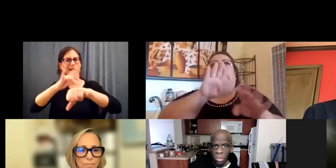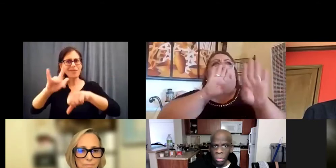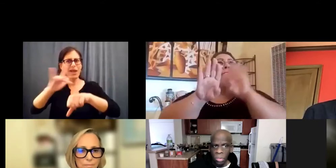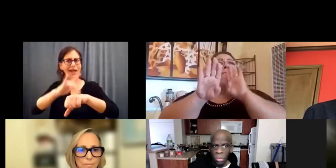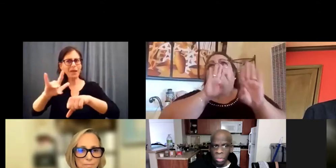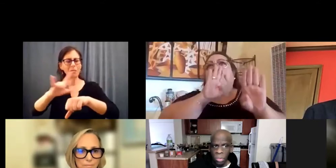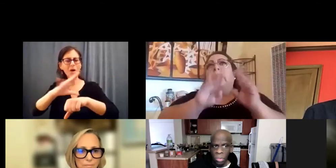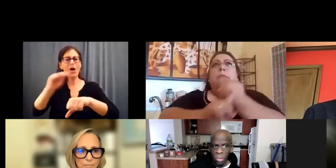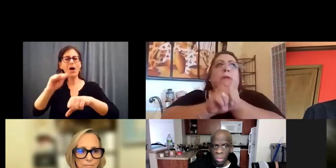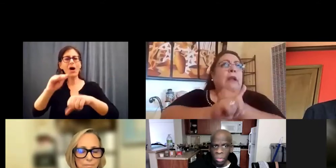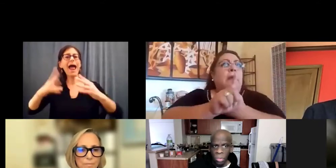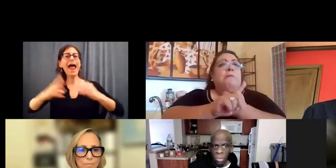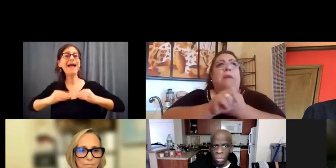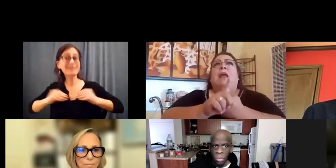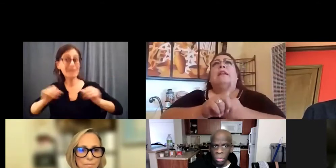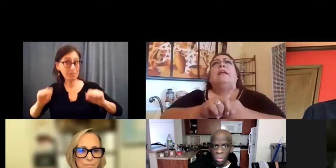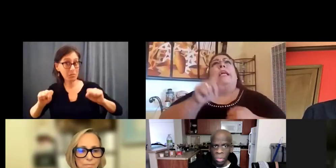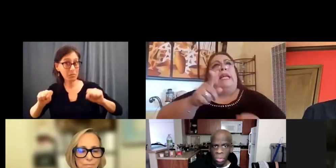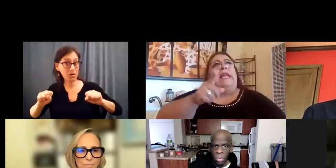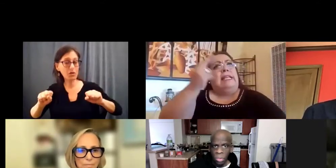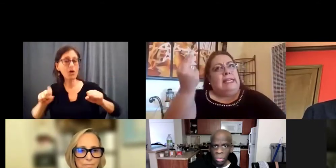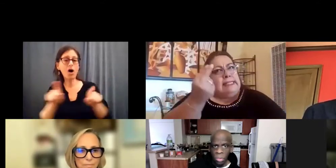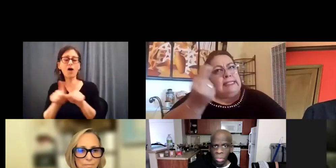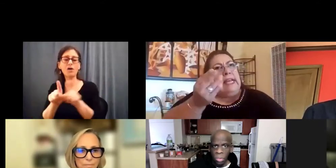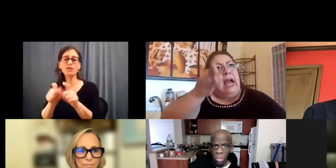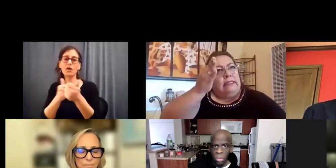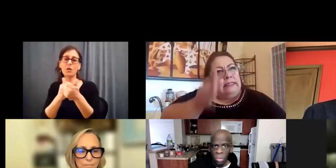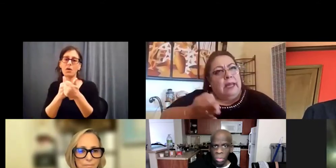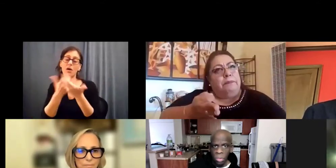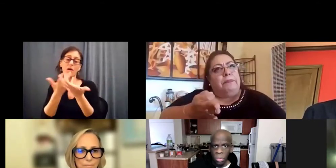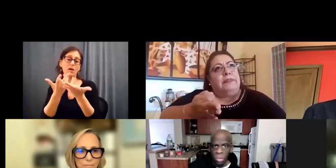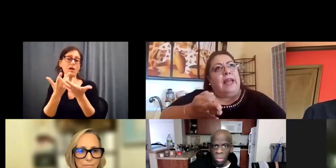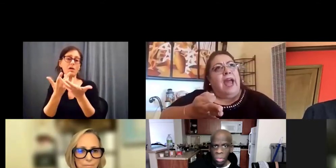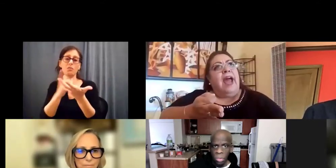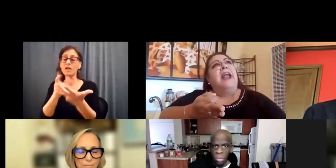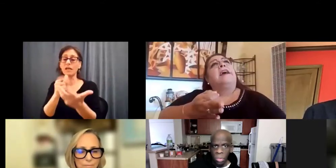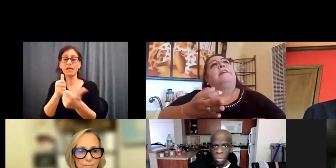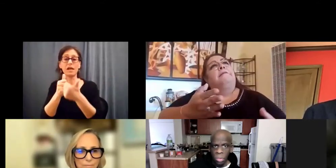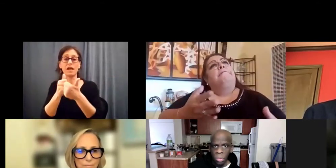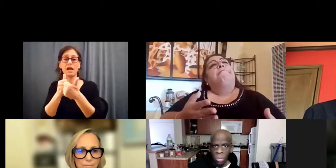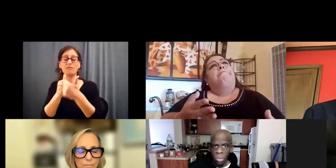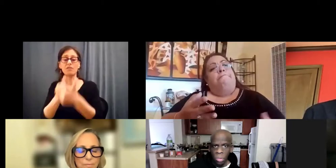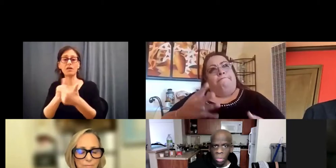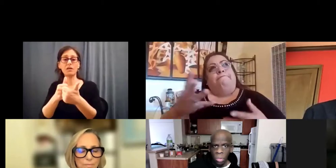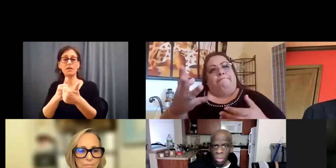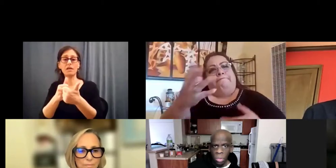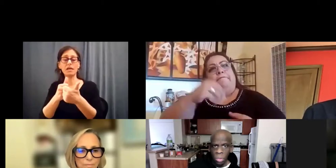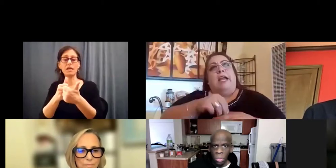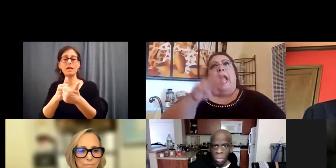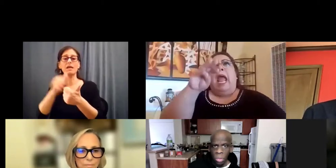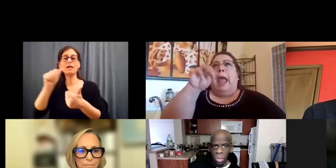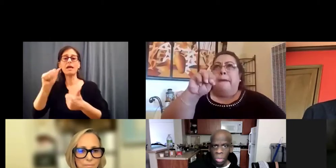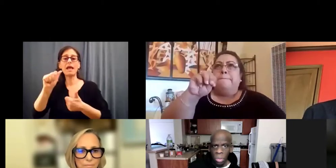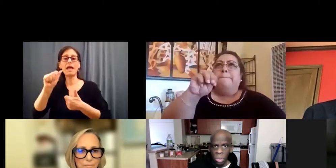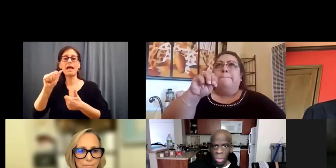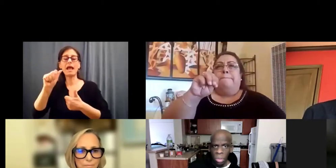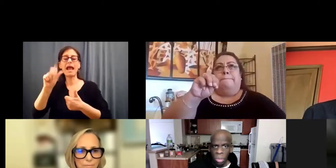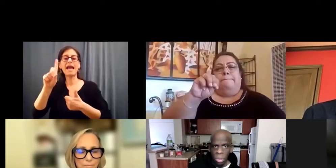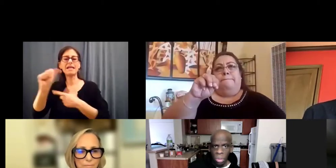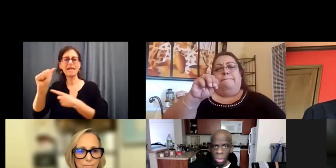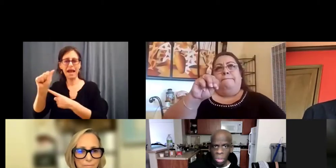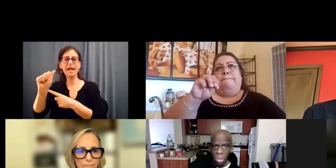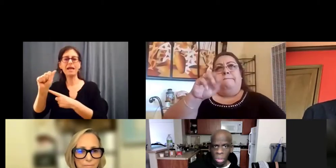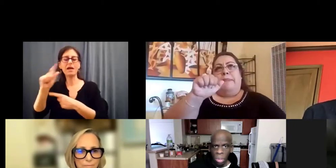and acceptable. know, according to the AMA, the ACA, you know,